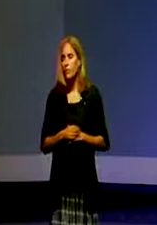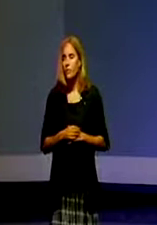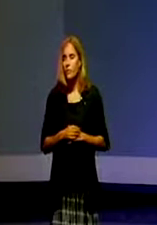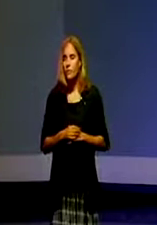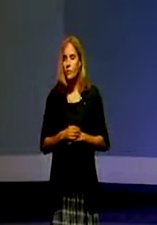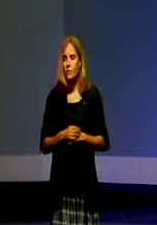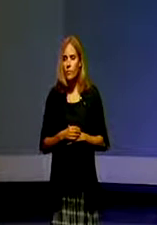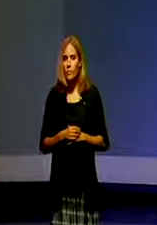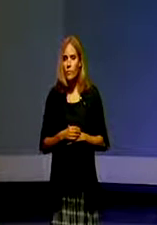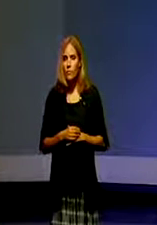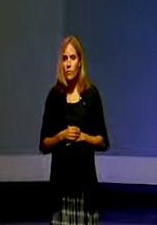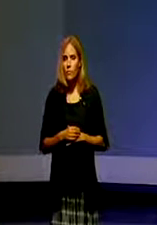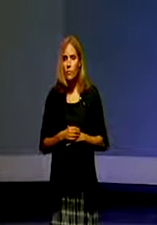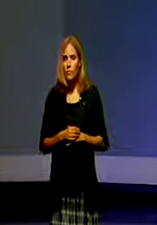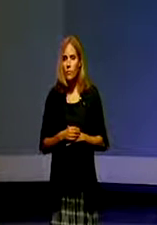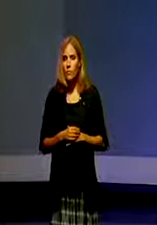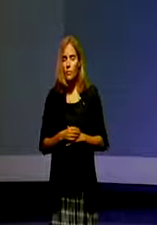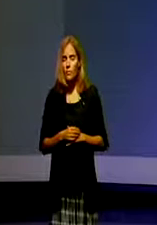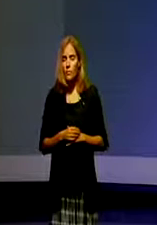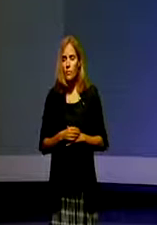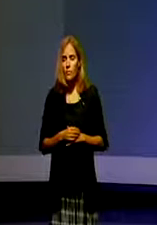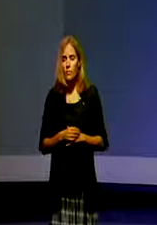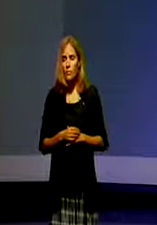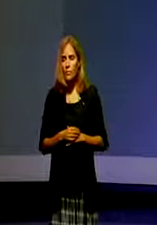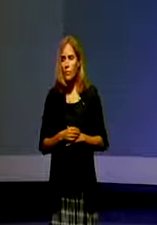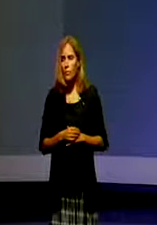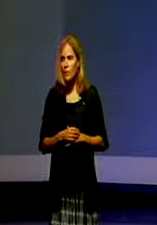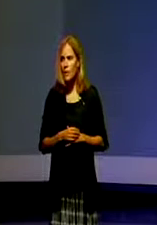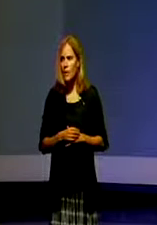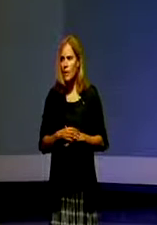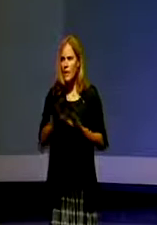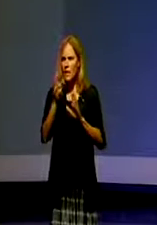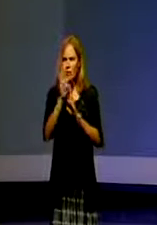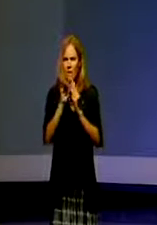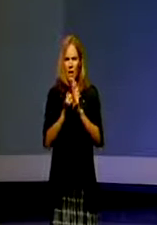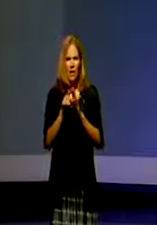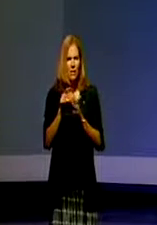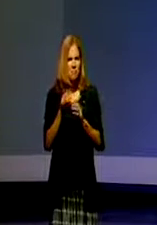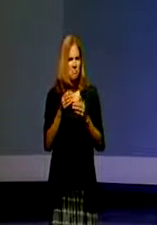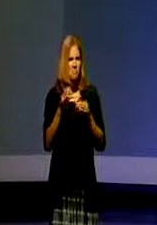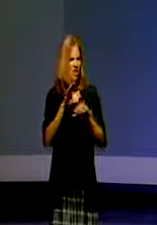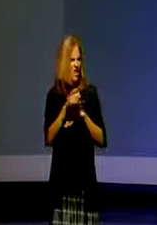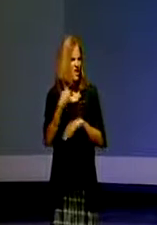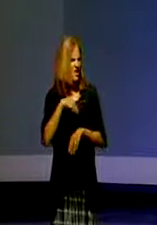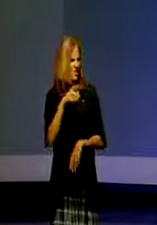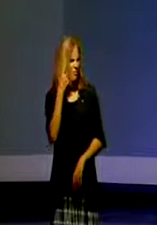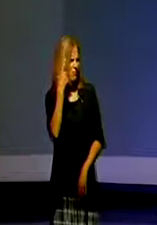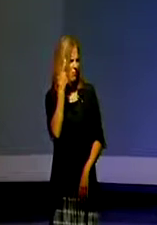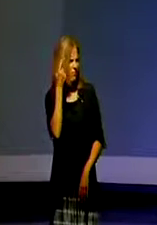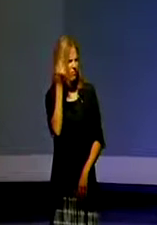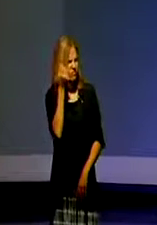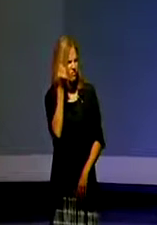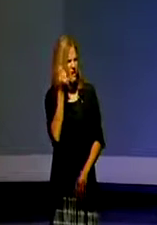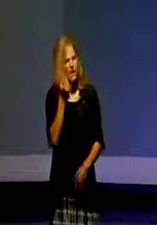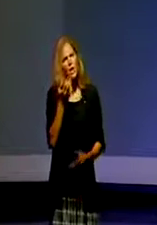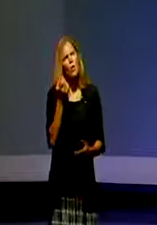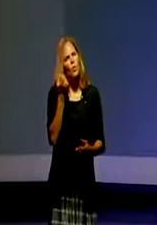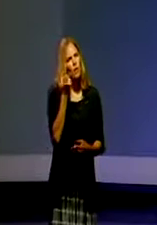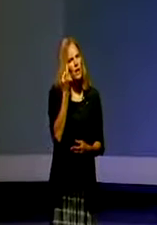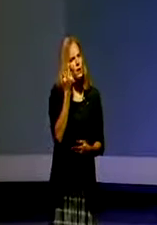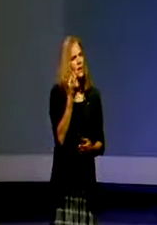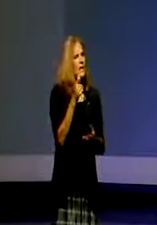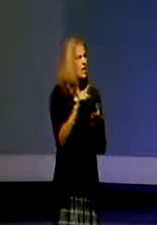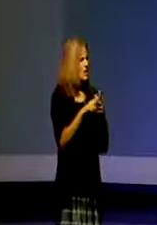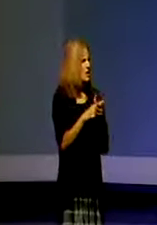background here is one that makes us kind of scratch our heads, because we get the idea that the kingdom of God